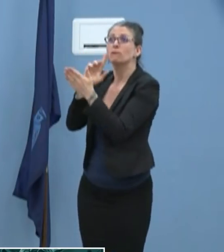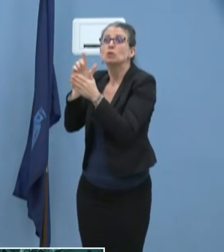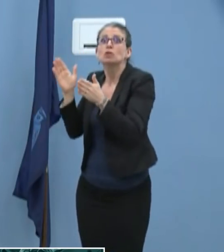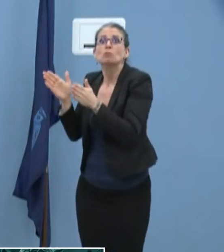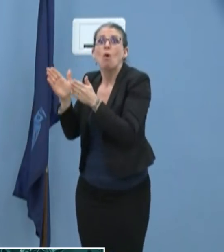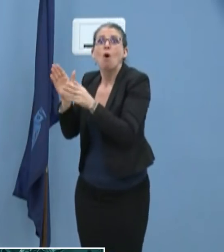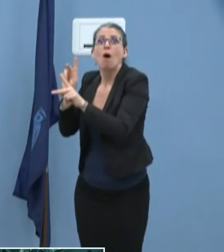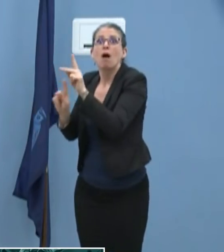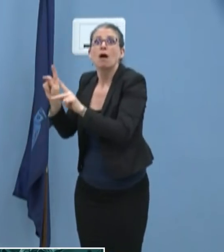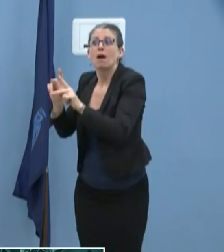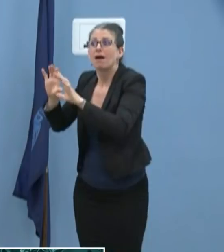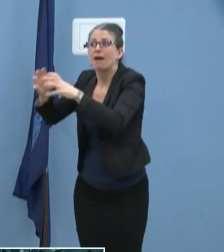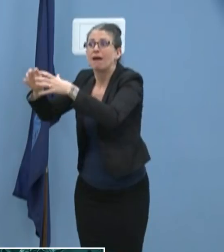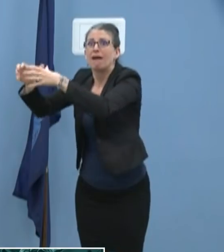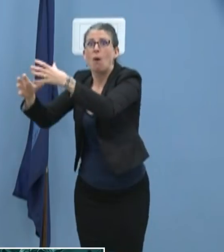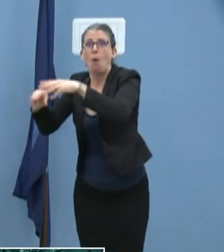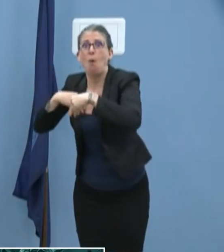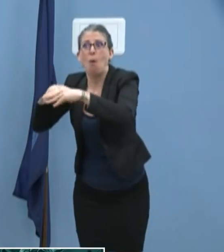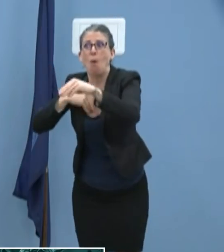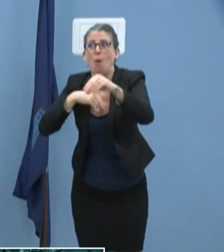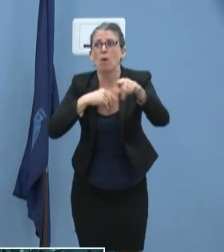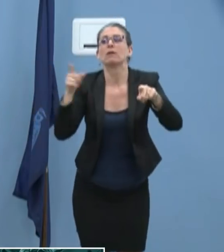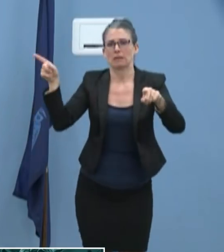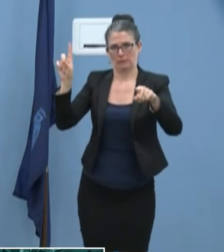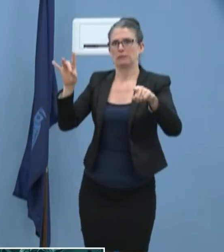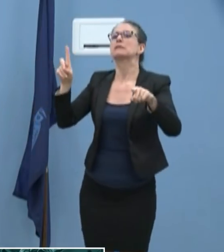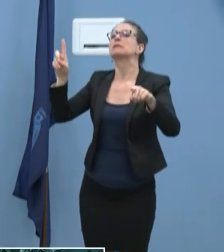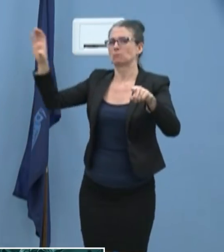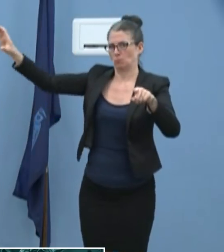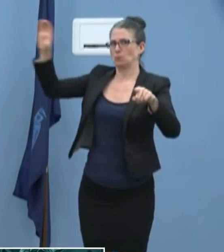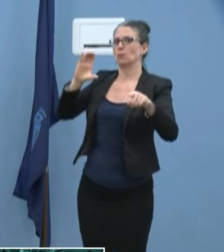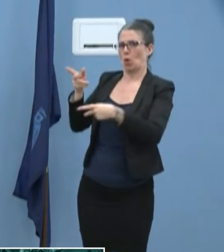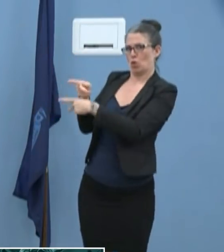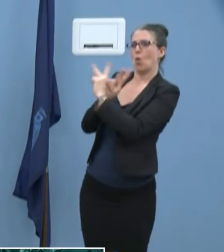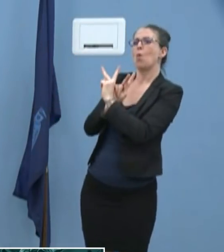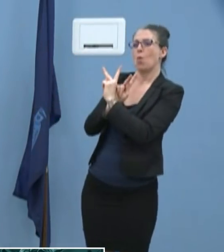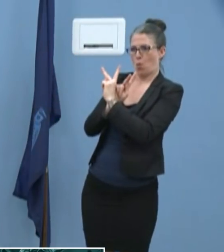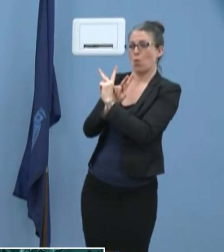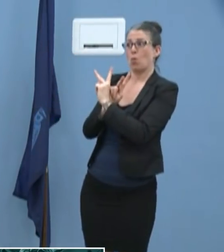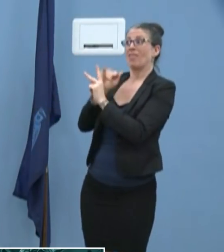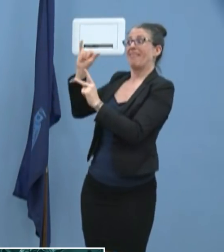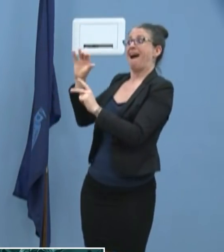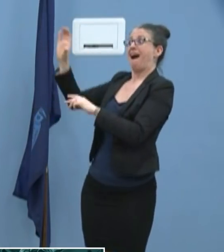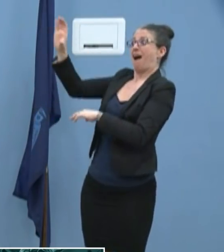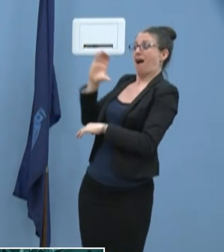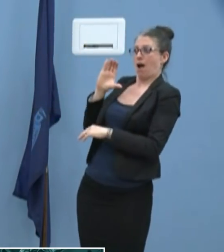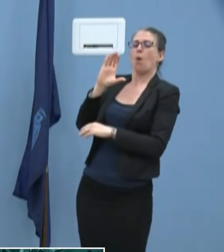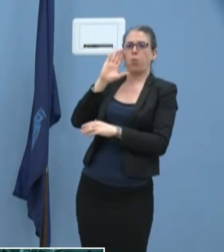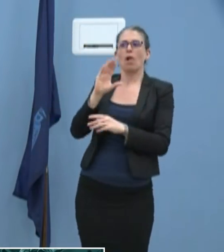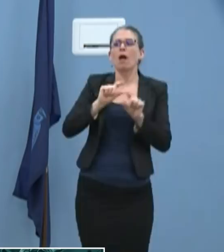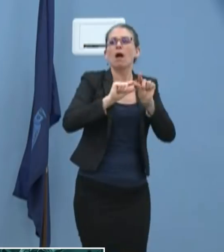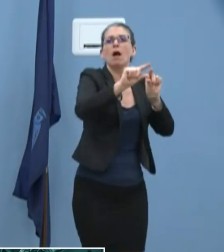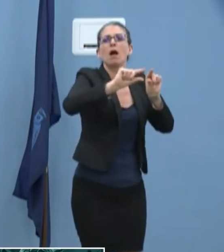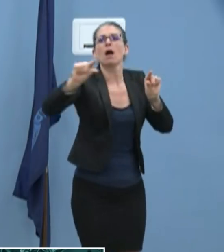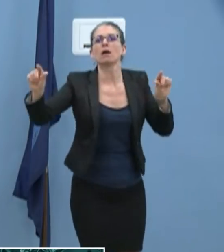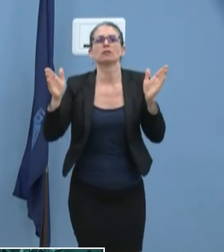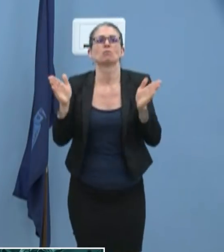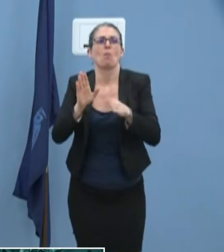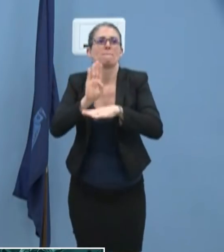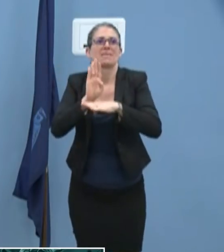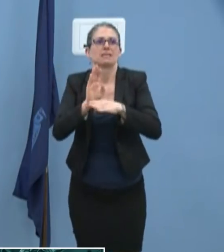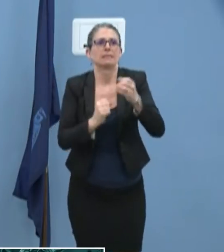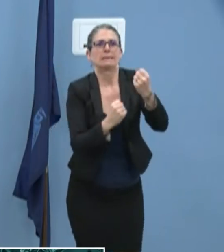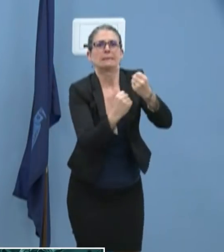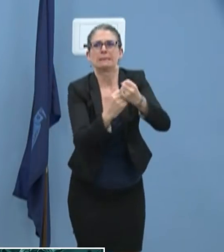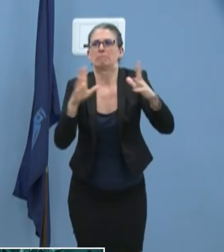that will help replace critical capital that they have lost. And we have temporarily revised eligibility and